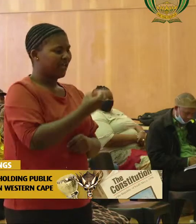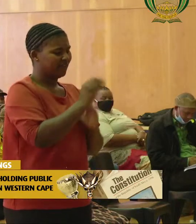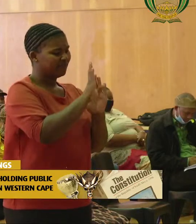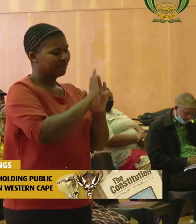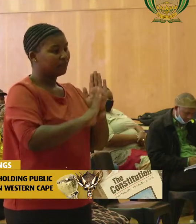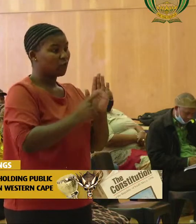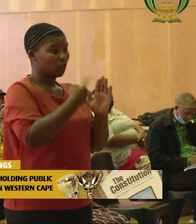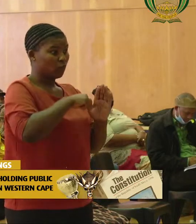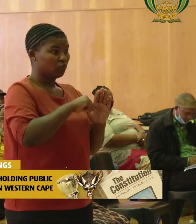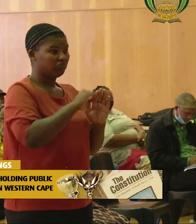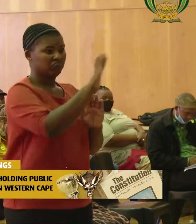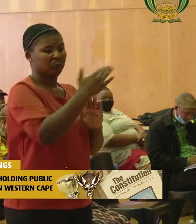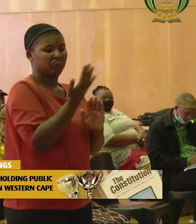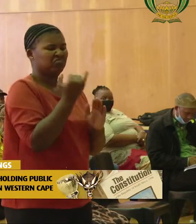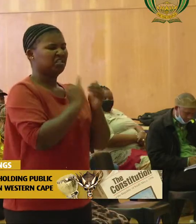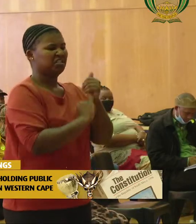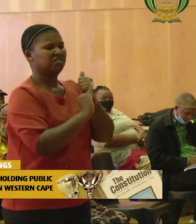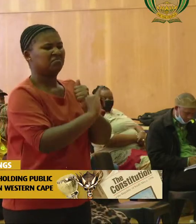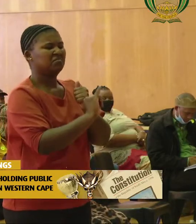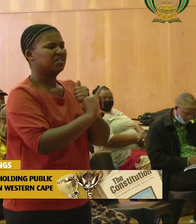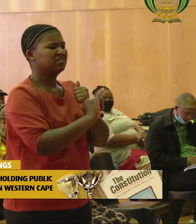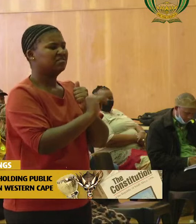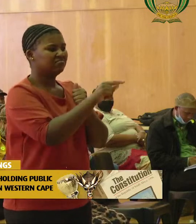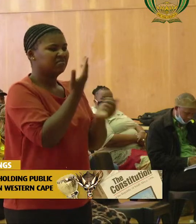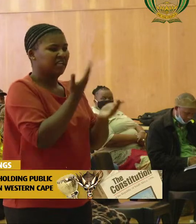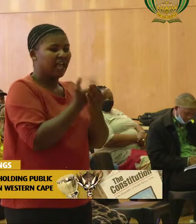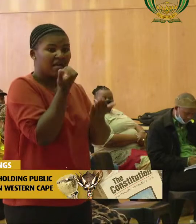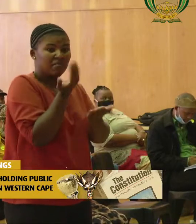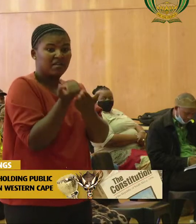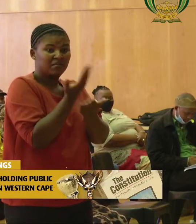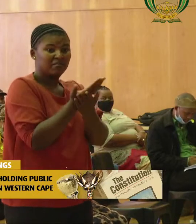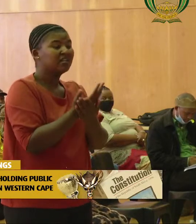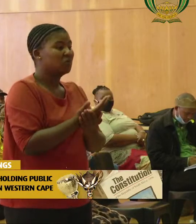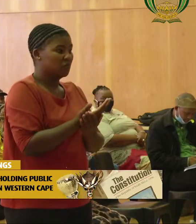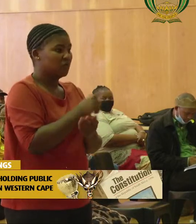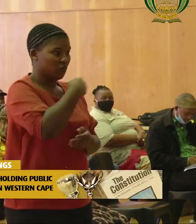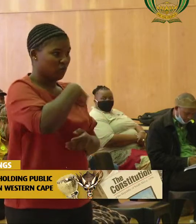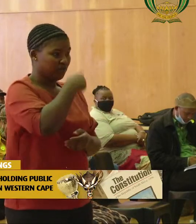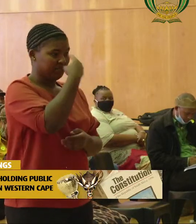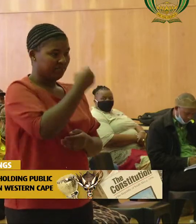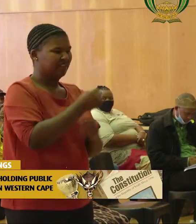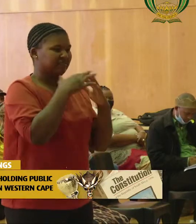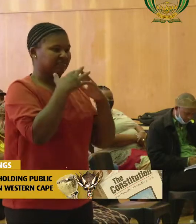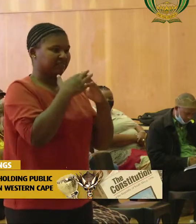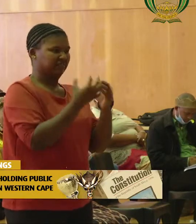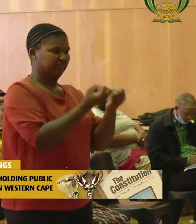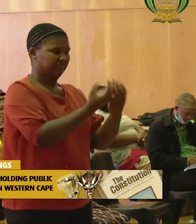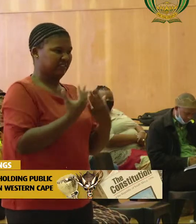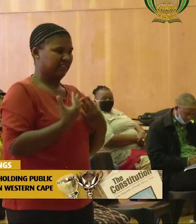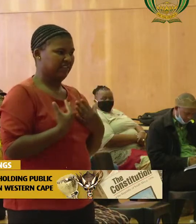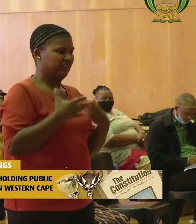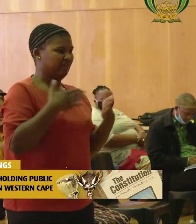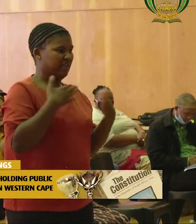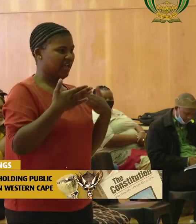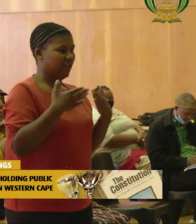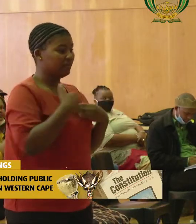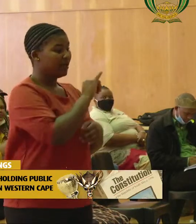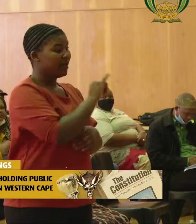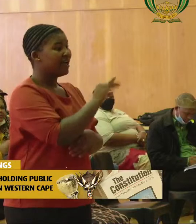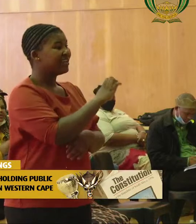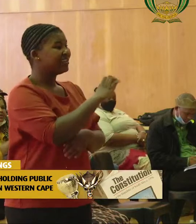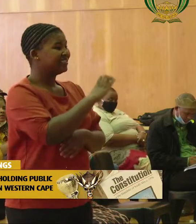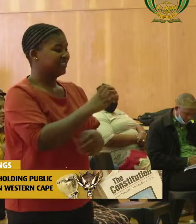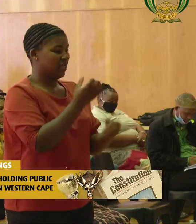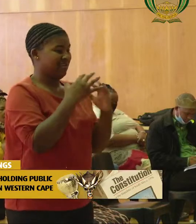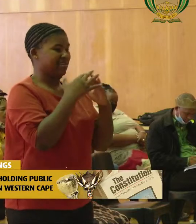we allow the independent candidates to contest, it will cause an administrative nightmare to the IEC. We already know